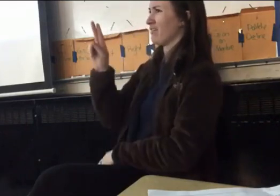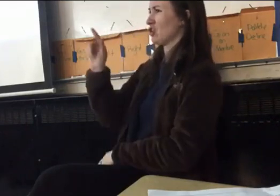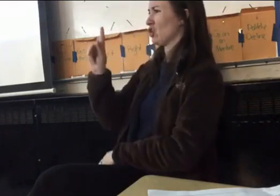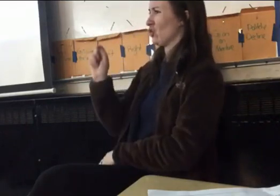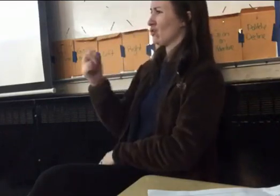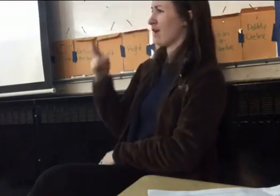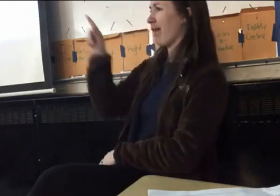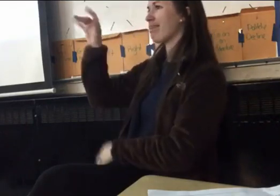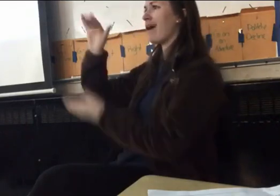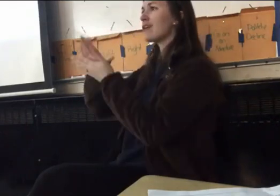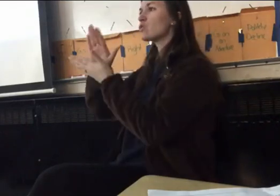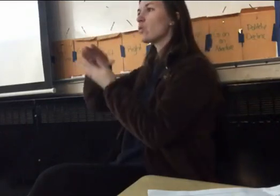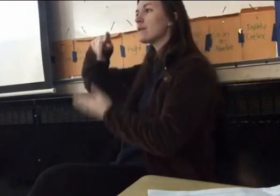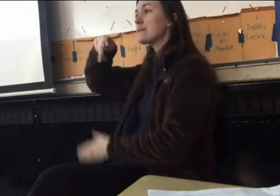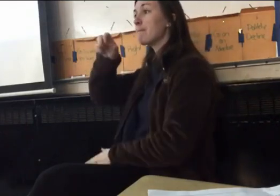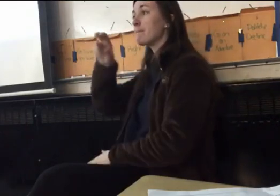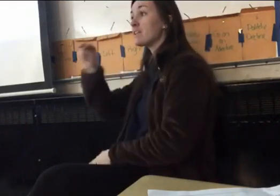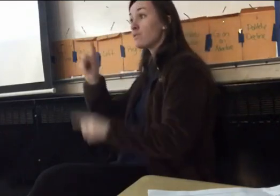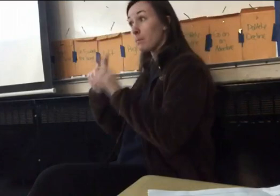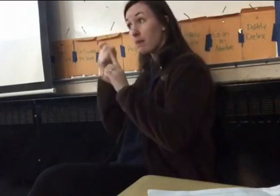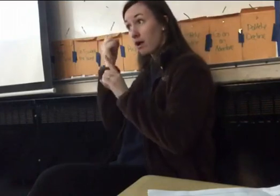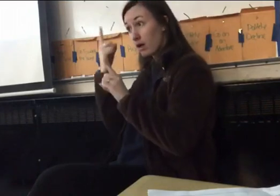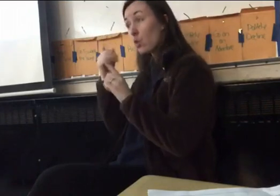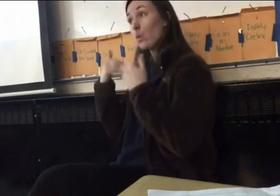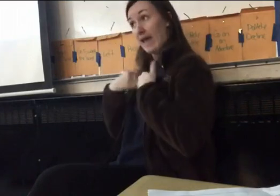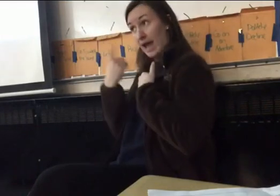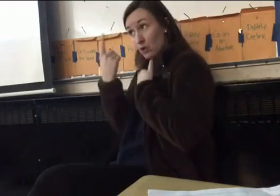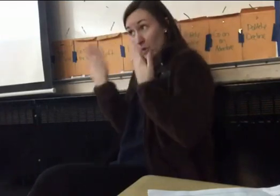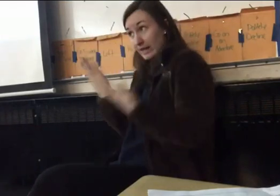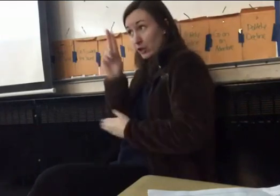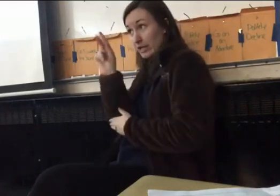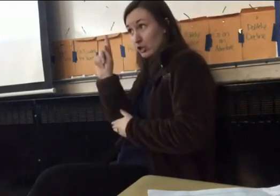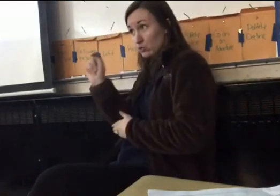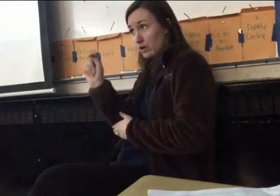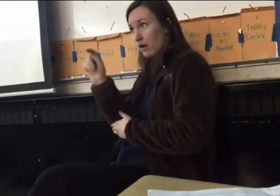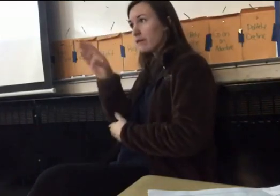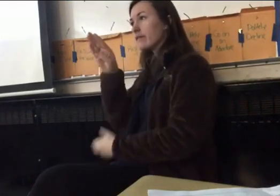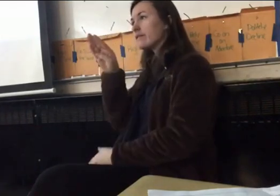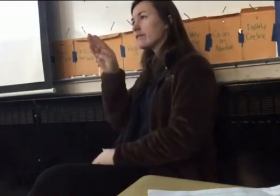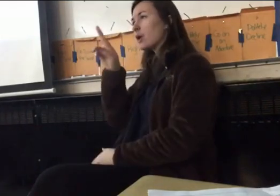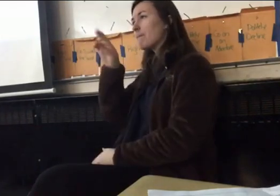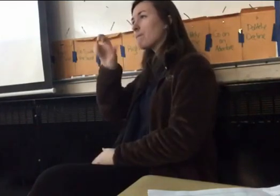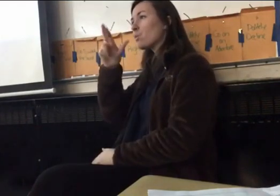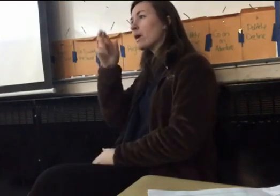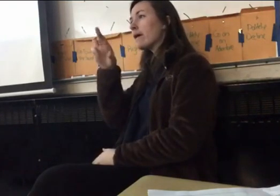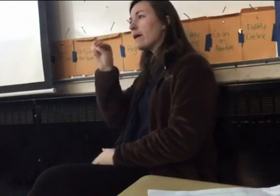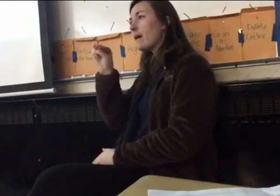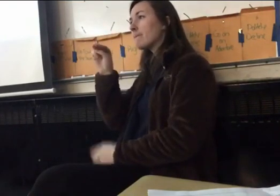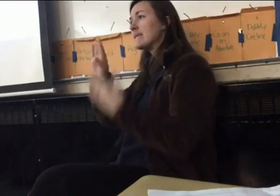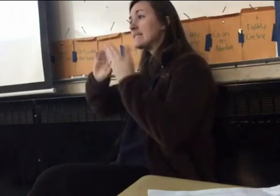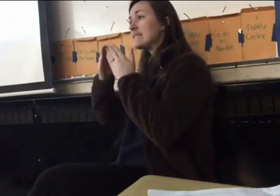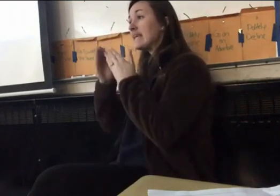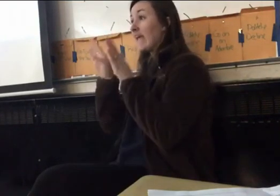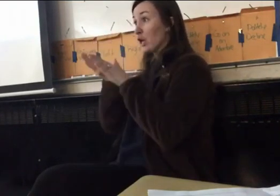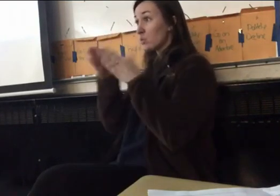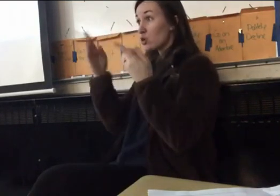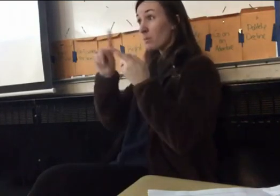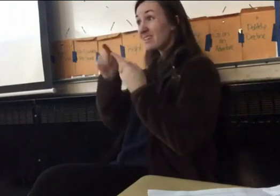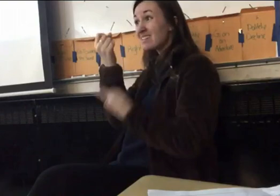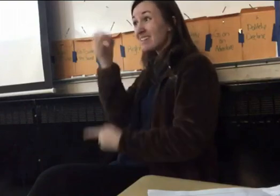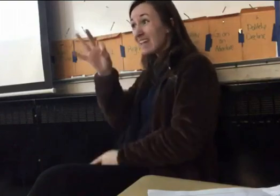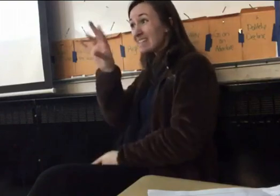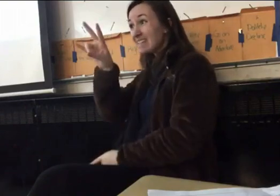Pennsylvania. We actually had one here in Utah in Brigham City. This is what it looked like. It was actually open until